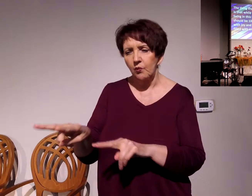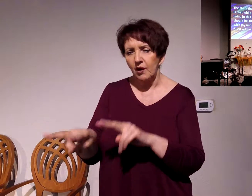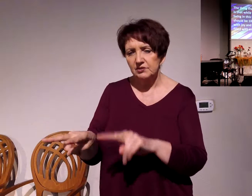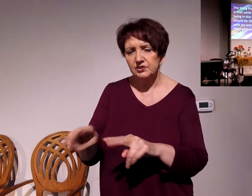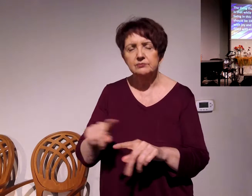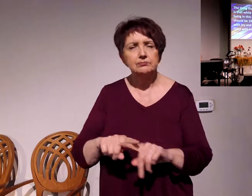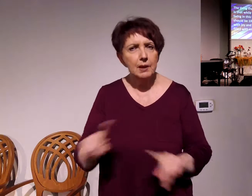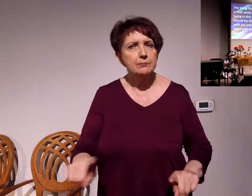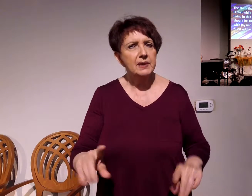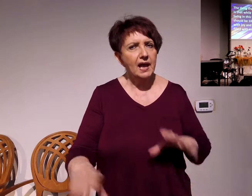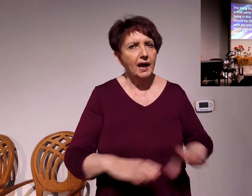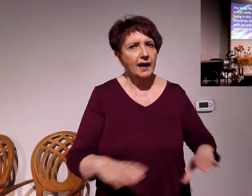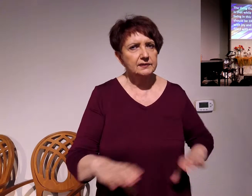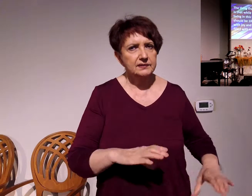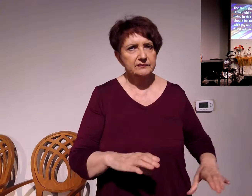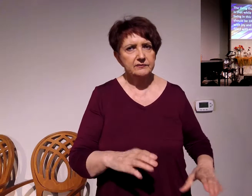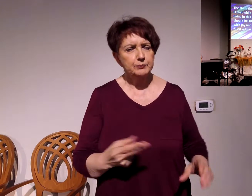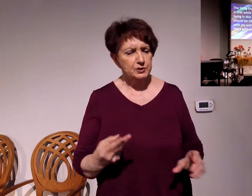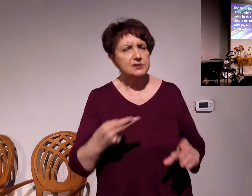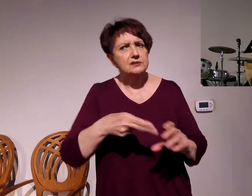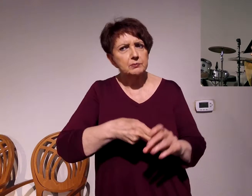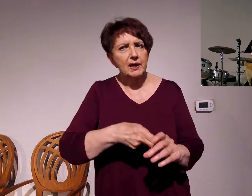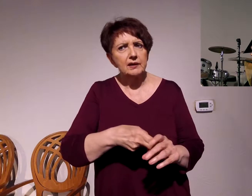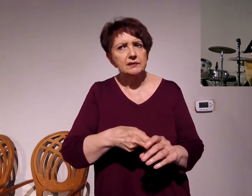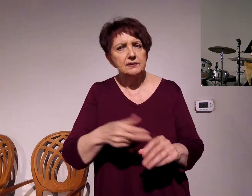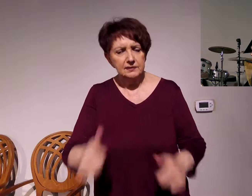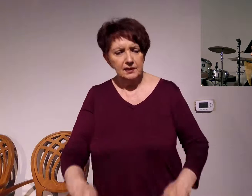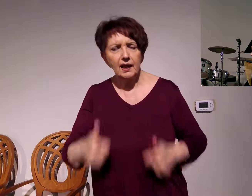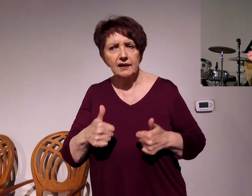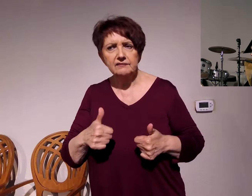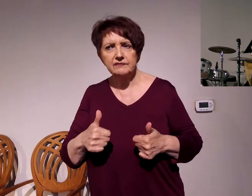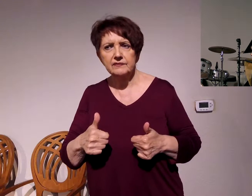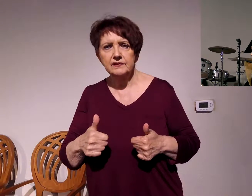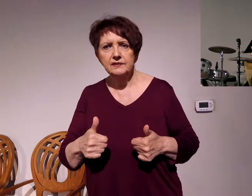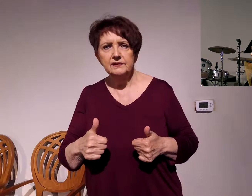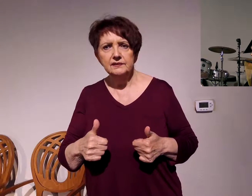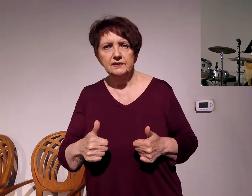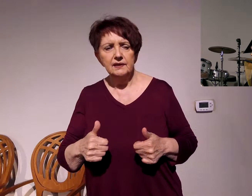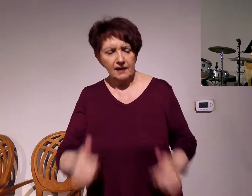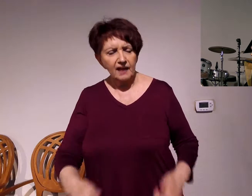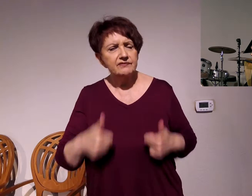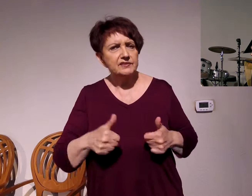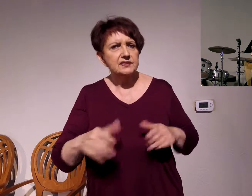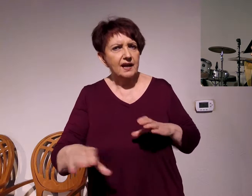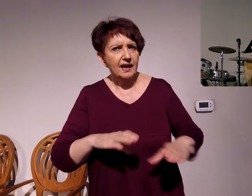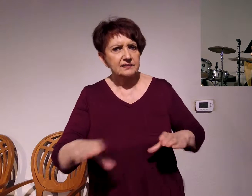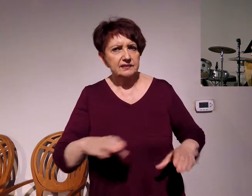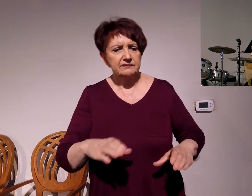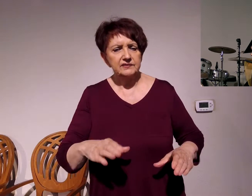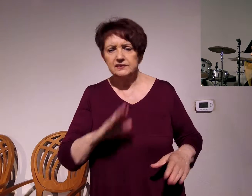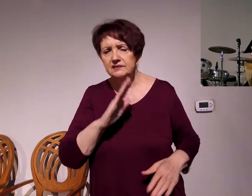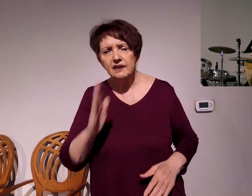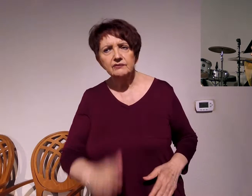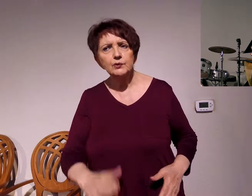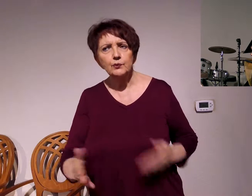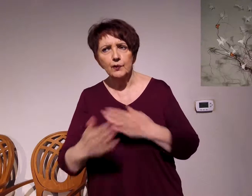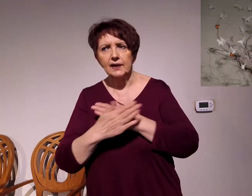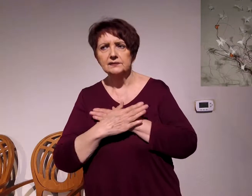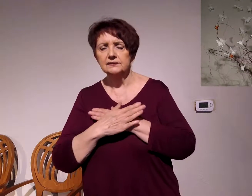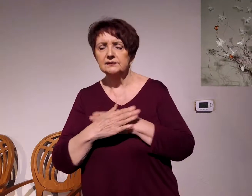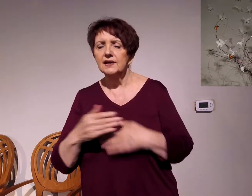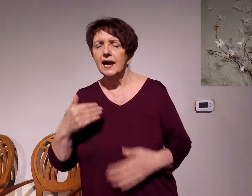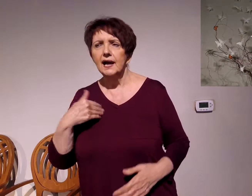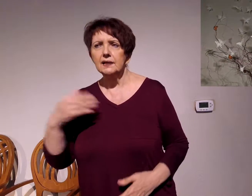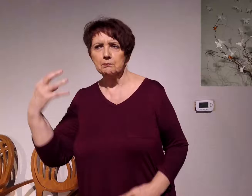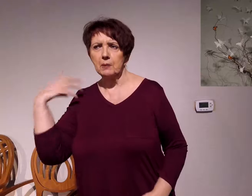active participants in this thing called life, which is active anyway. It just doesn't rest.